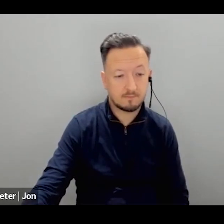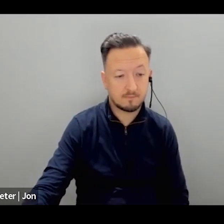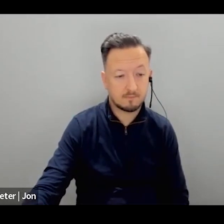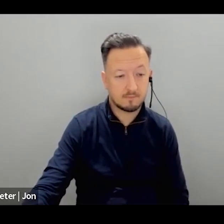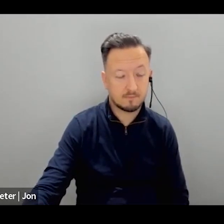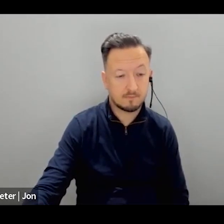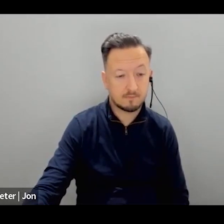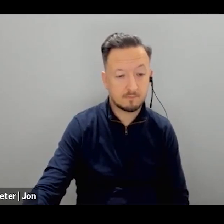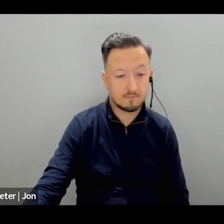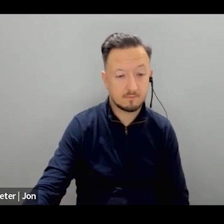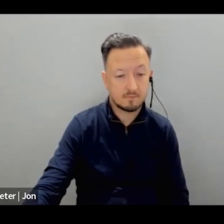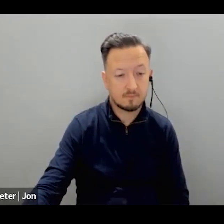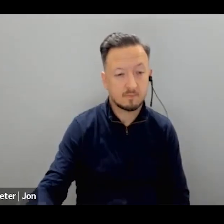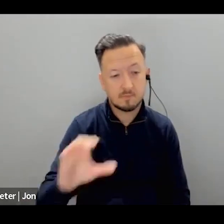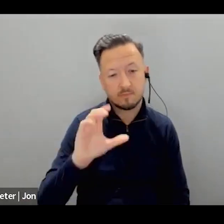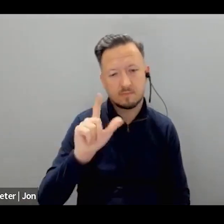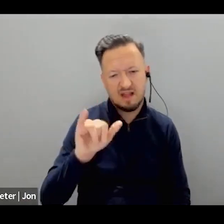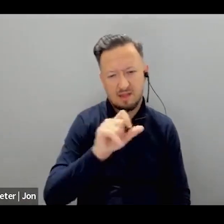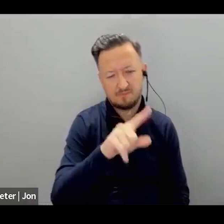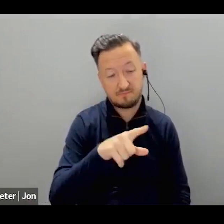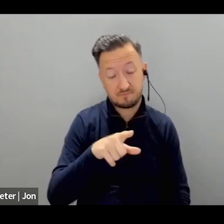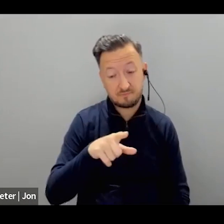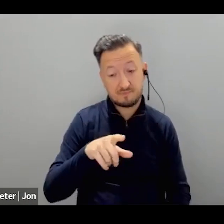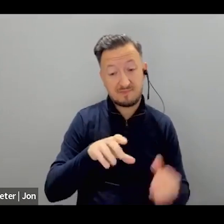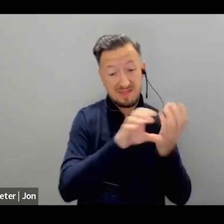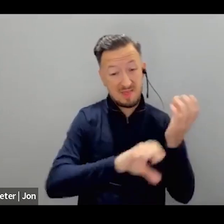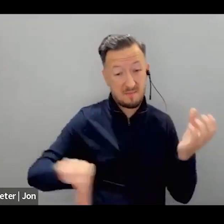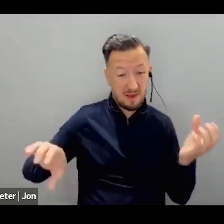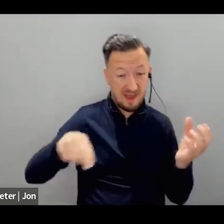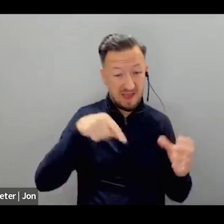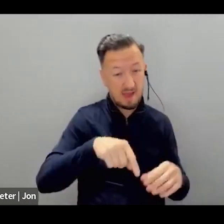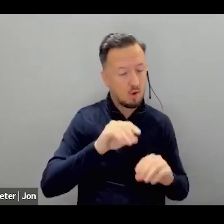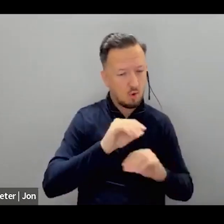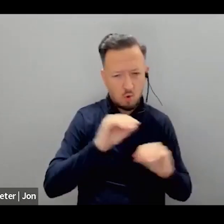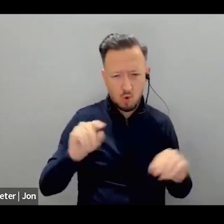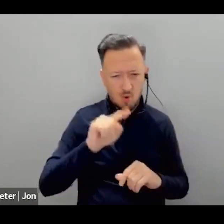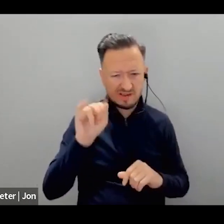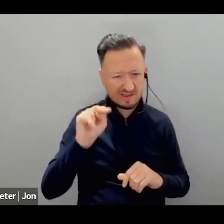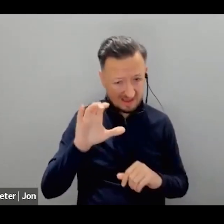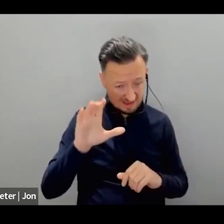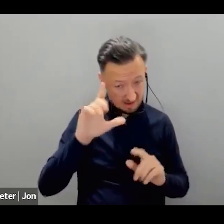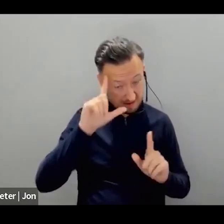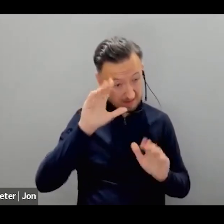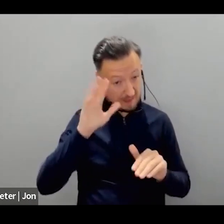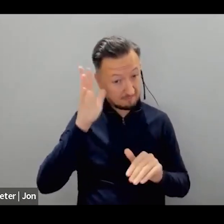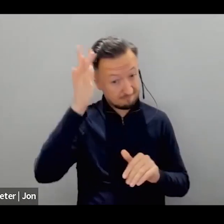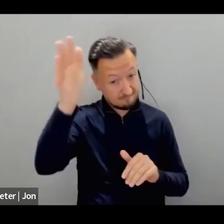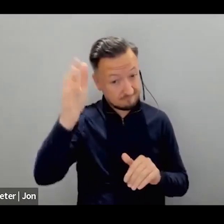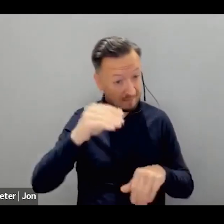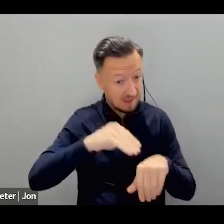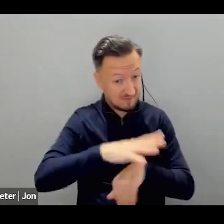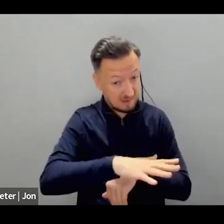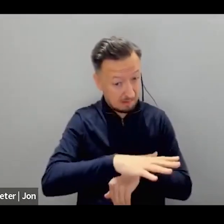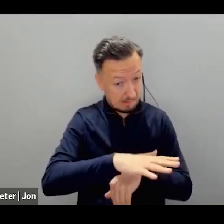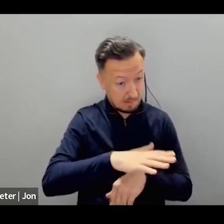Do we expect any long-term effect on our pipes from not having that zinc orthophosphate treatment? That's probably